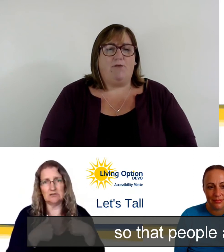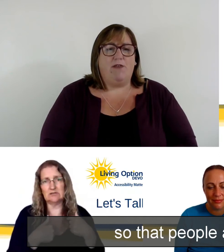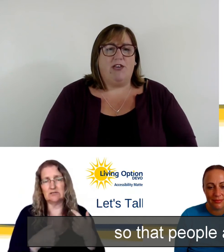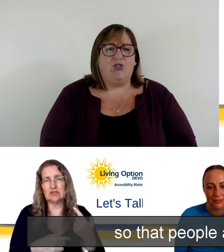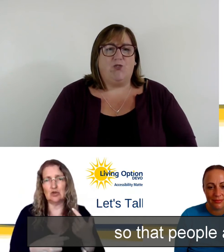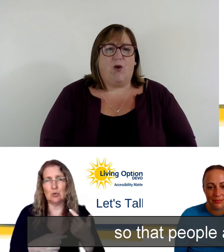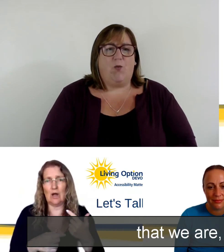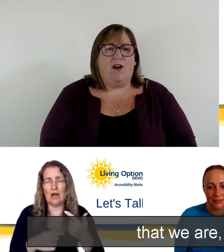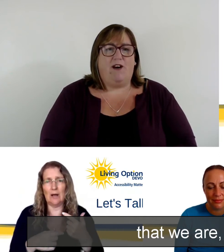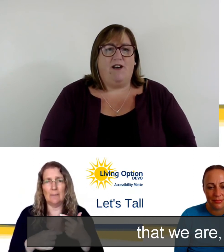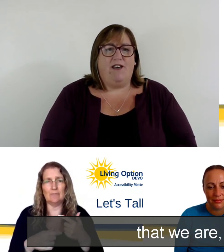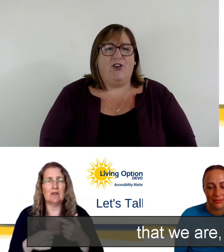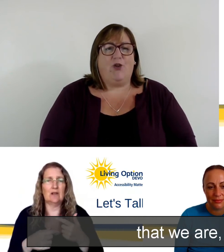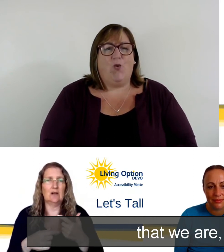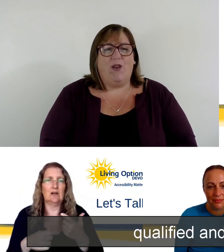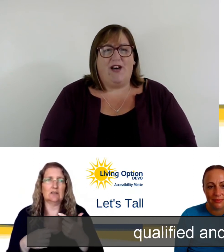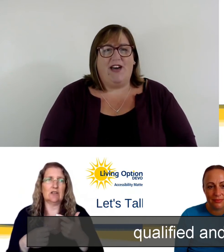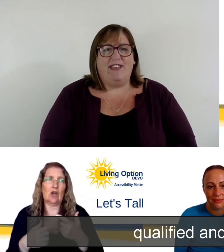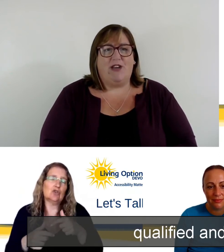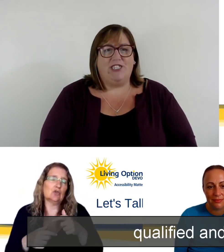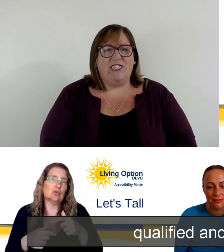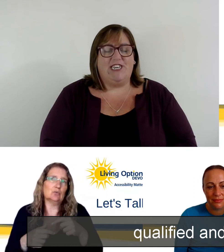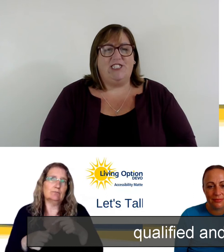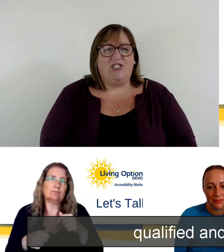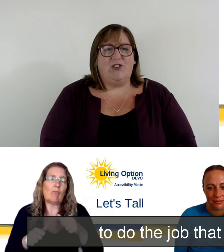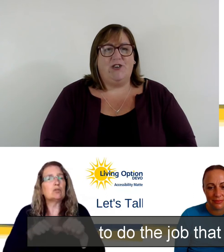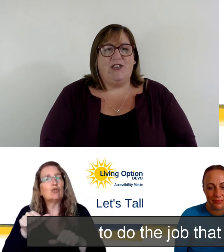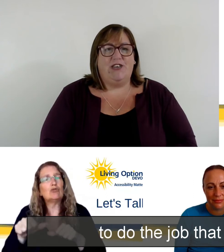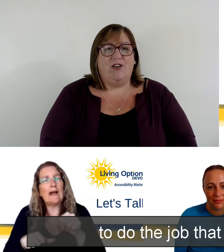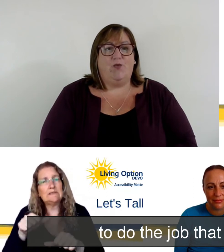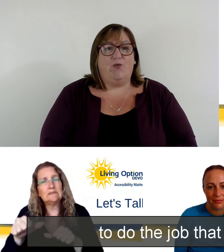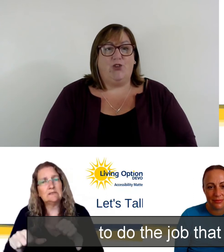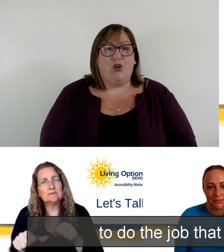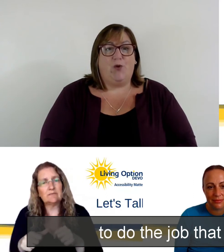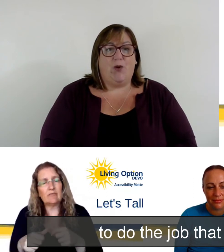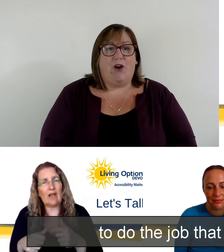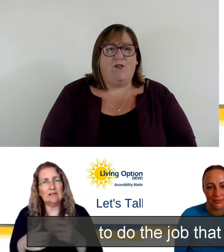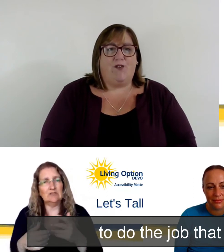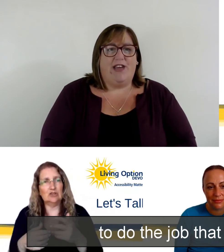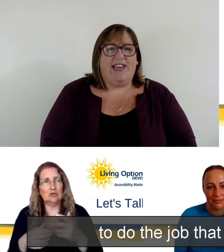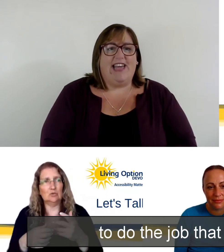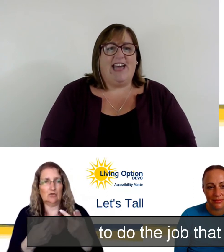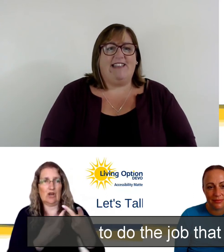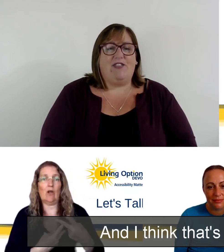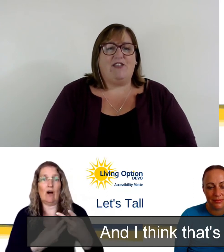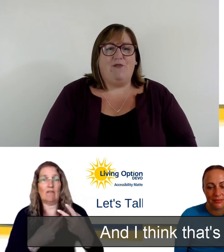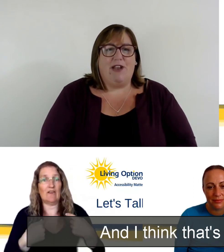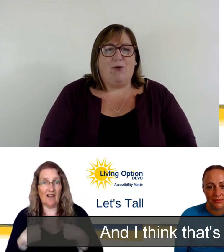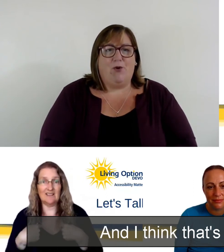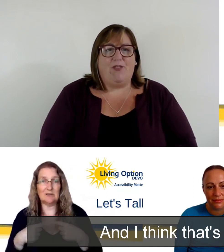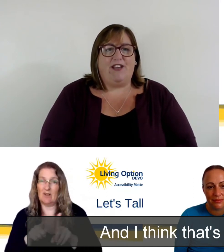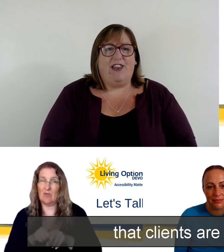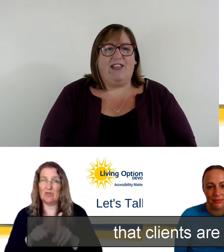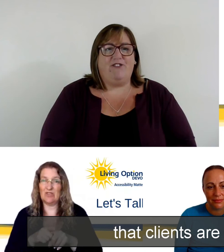that people are reassured that we are, qualified and registered to do the job that we are offering. And I think that's